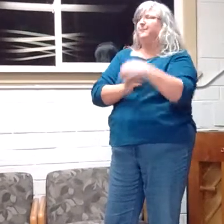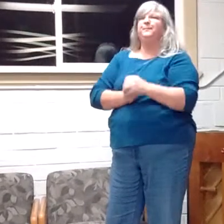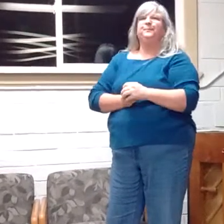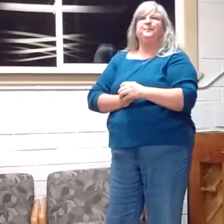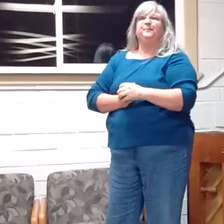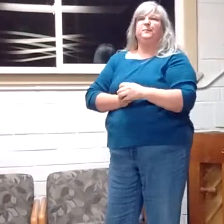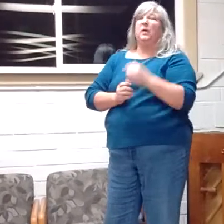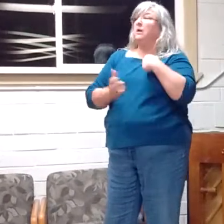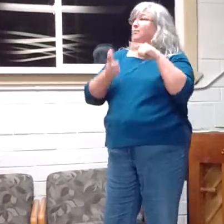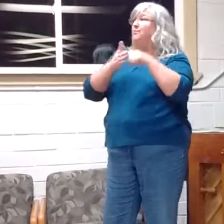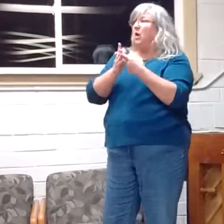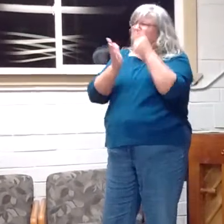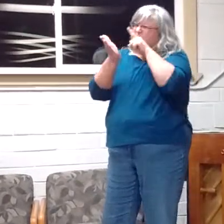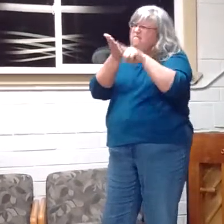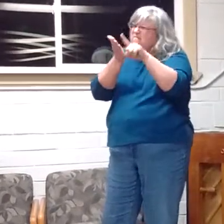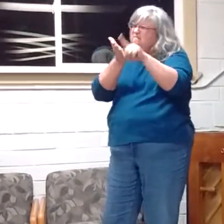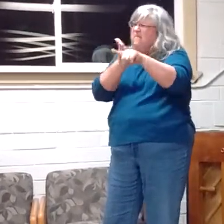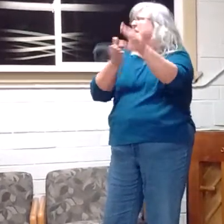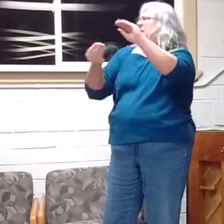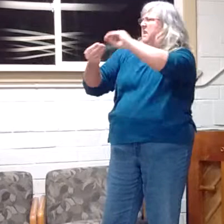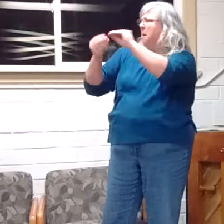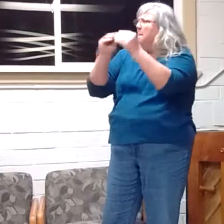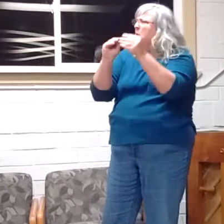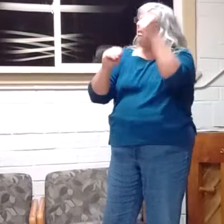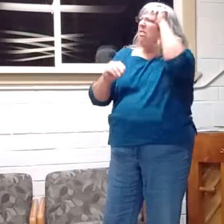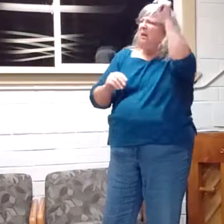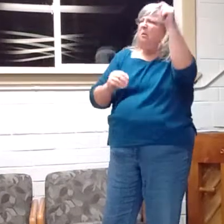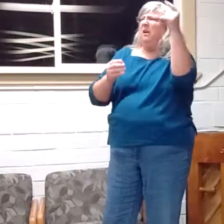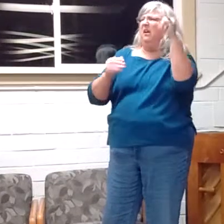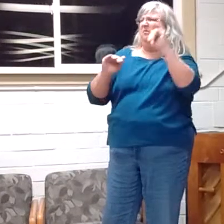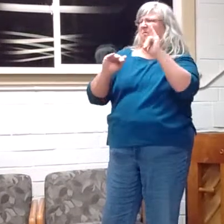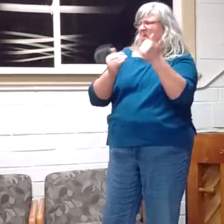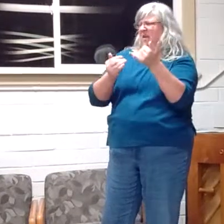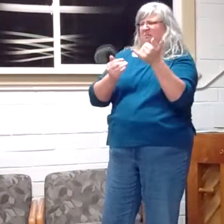I started researching, finding out what these numbers meant.